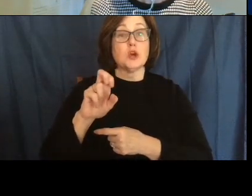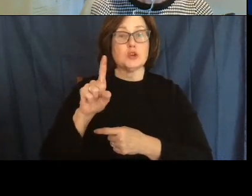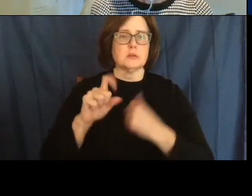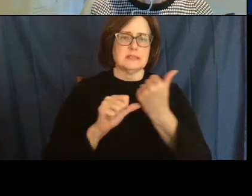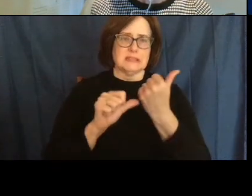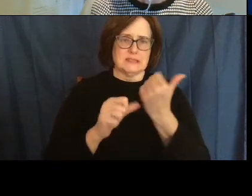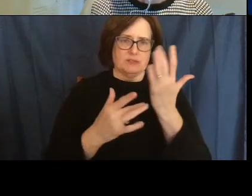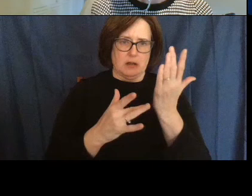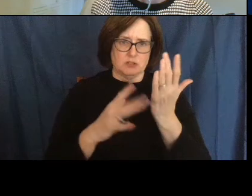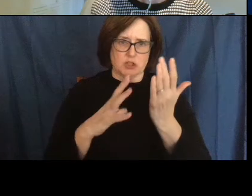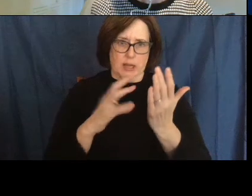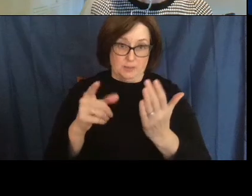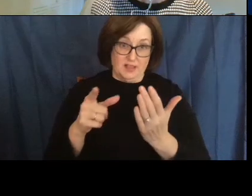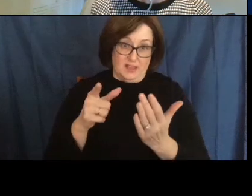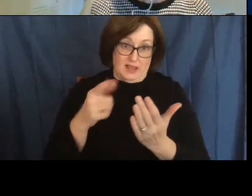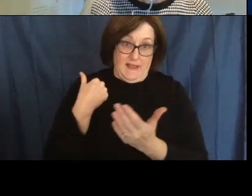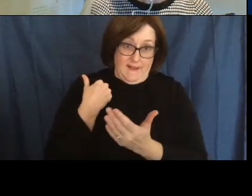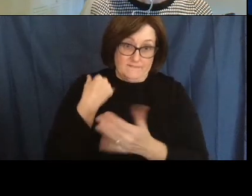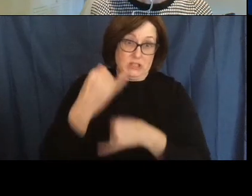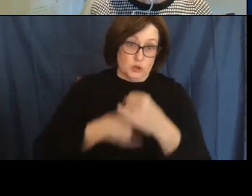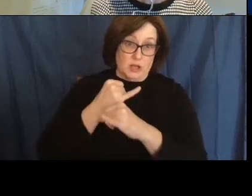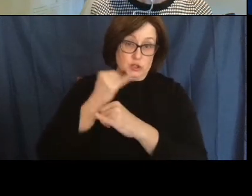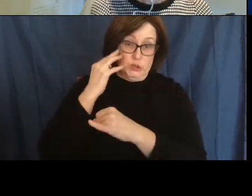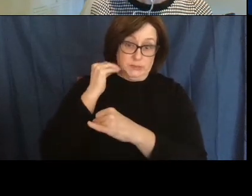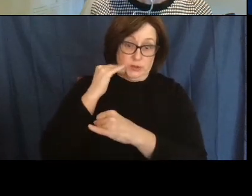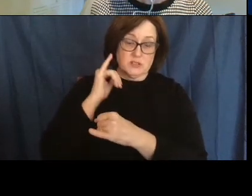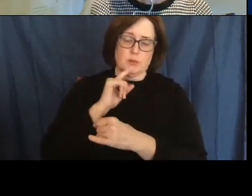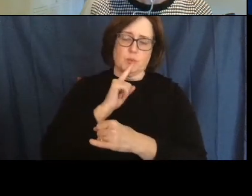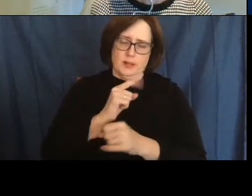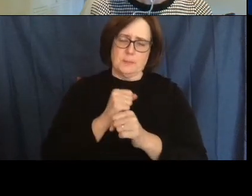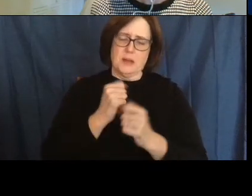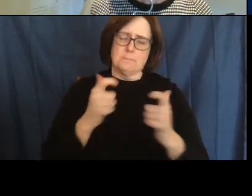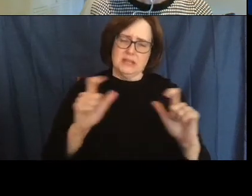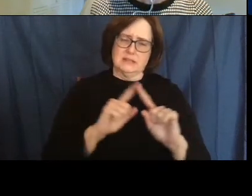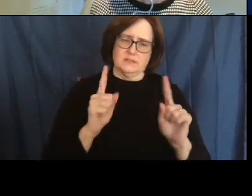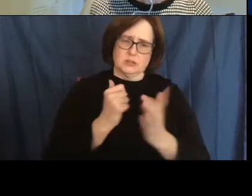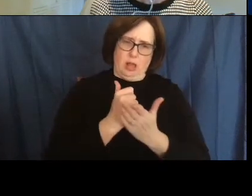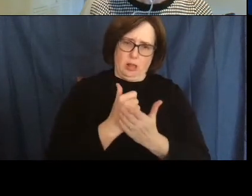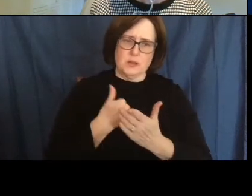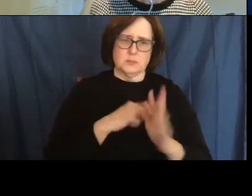really made the difference for us in taking this product out globally.